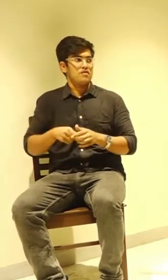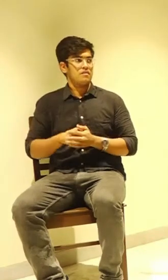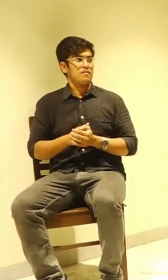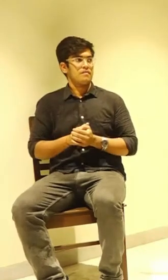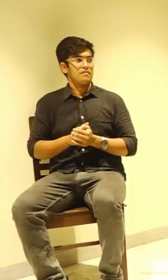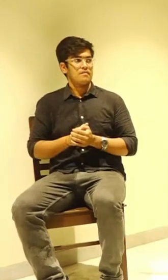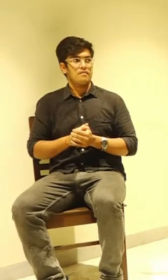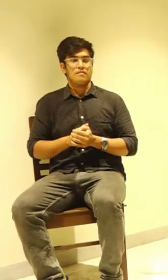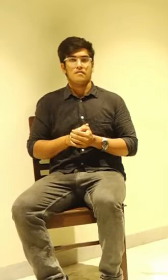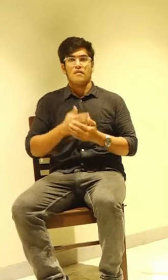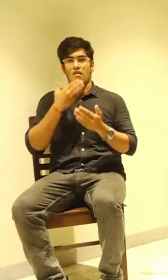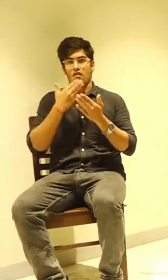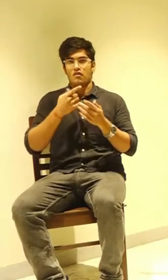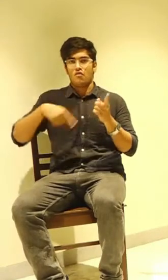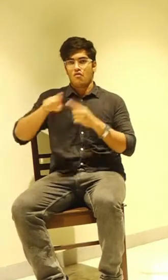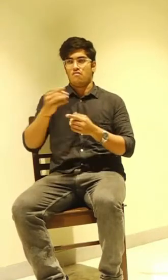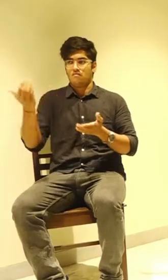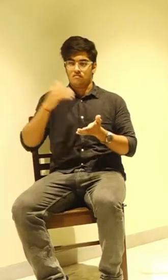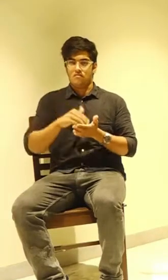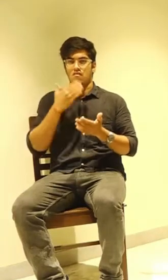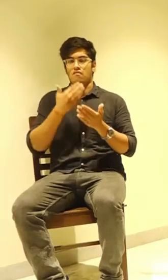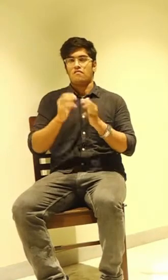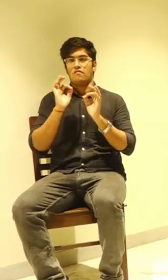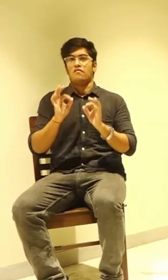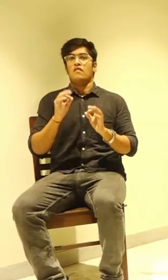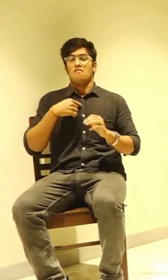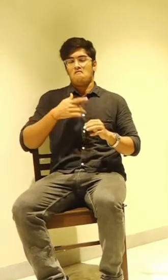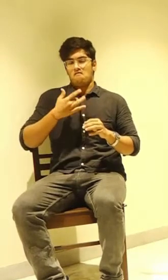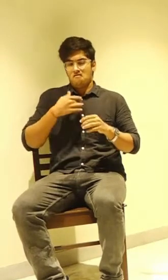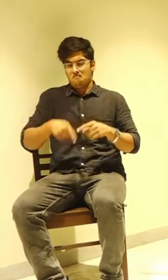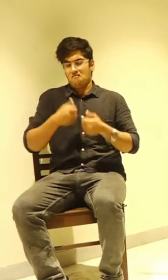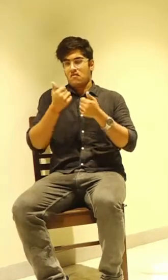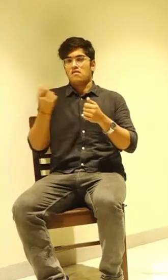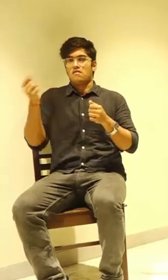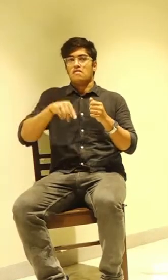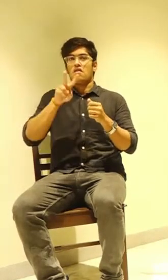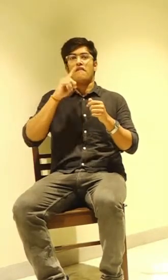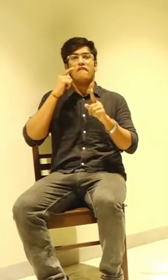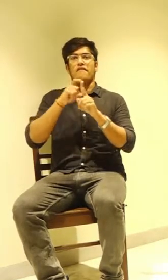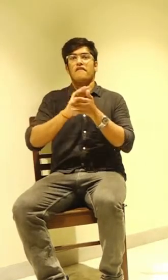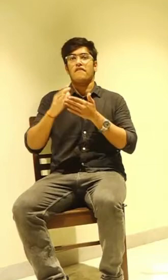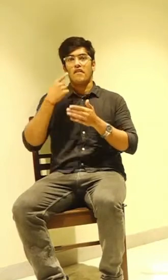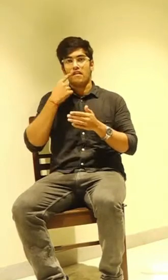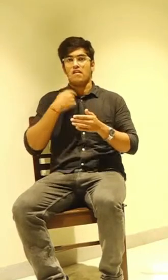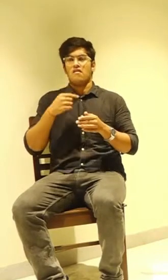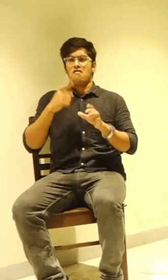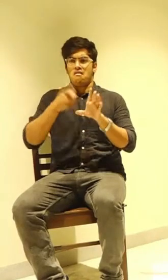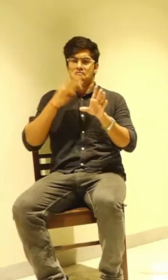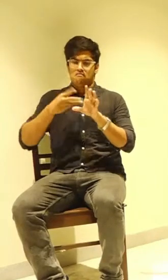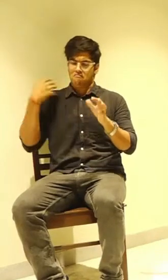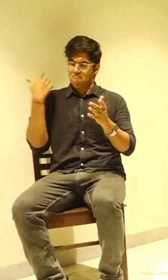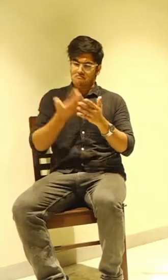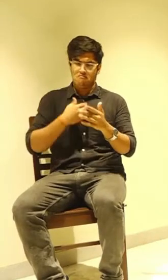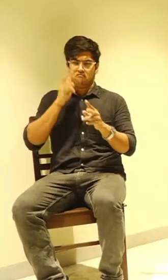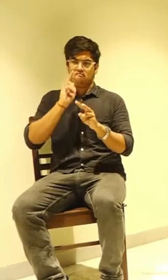that warm introduction, and thank you all for being here. And it feels great to be here at Vidhi. I've been following it for years and how well it's been doing. And I'm glad I got